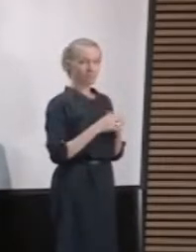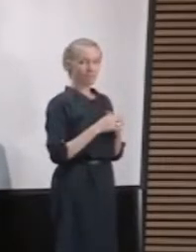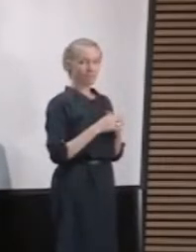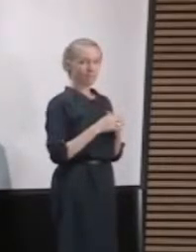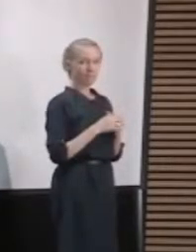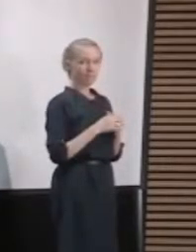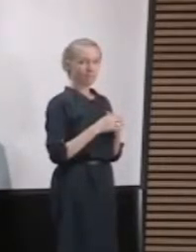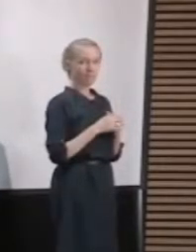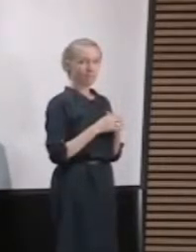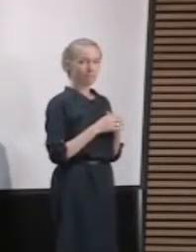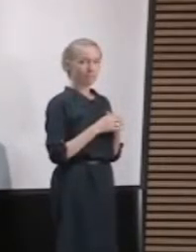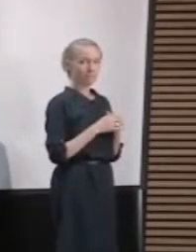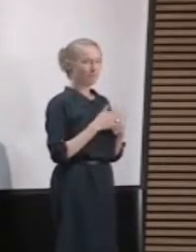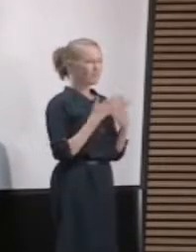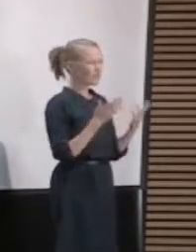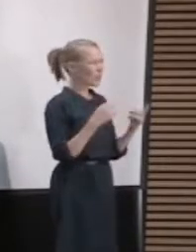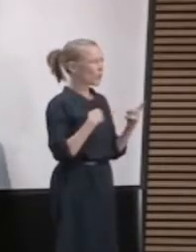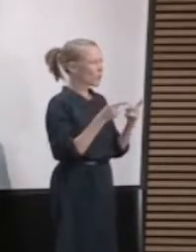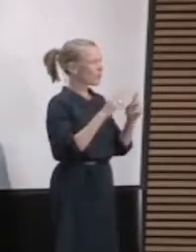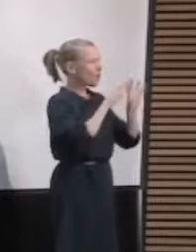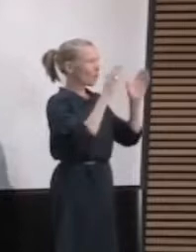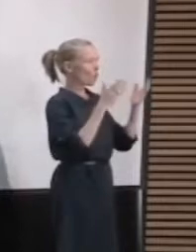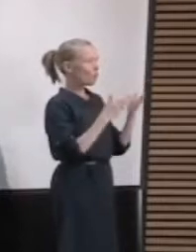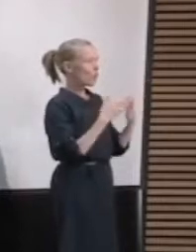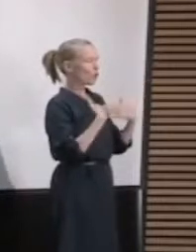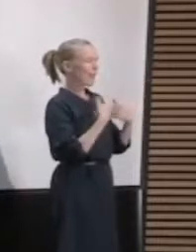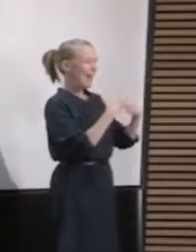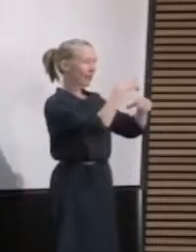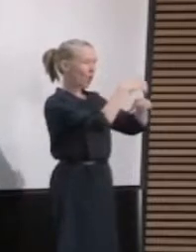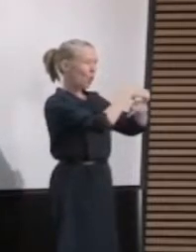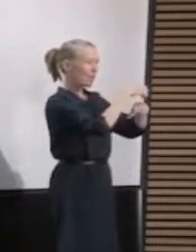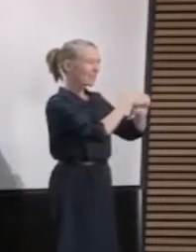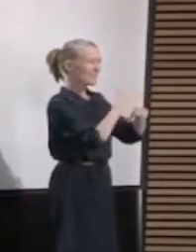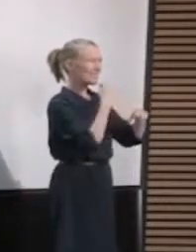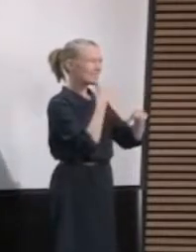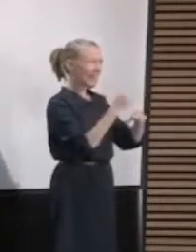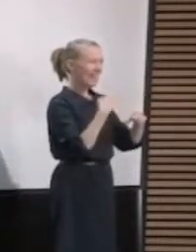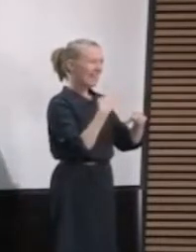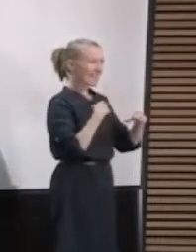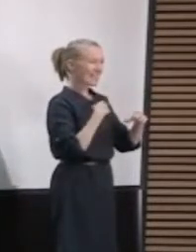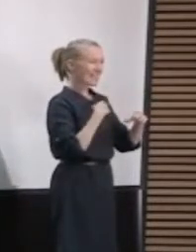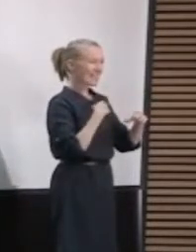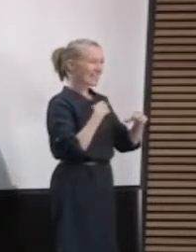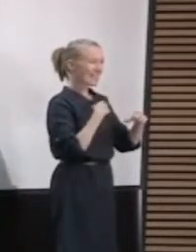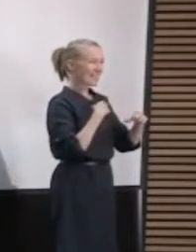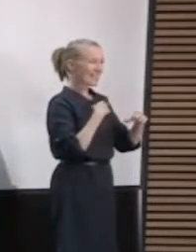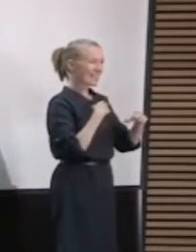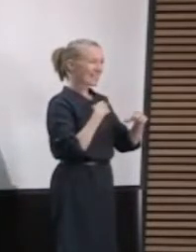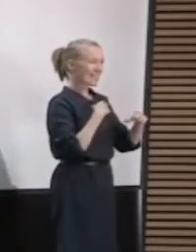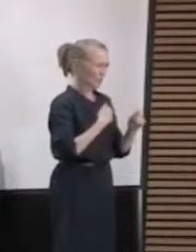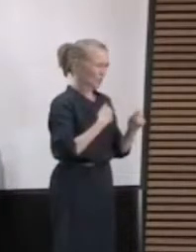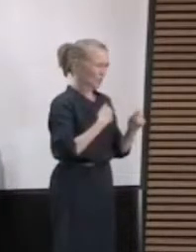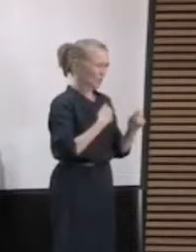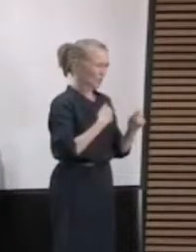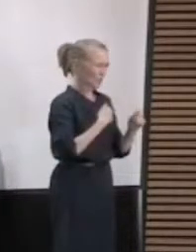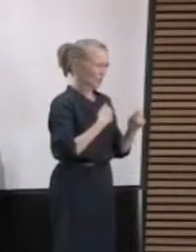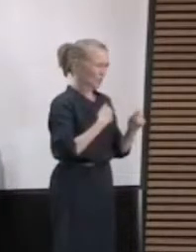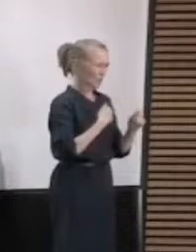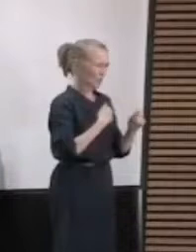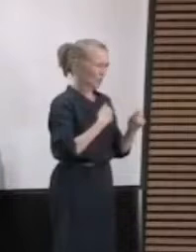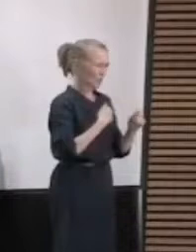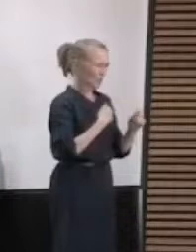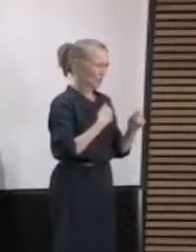72 hours, and when you look at the timeline, it's a lot longer than that. oh, but that's the time from which someone